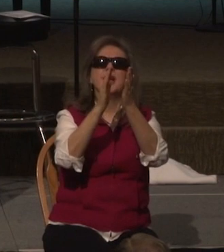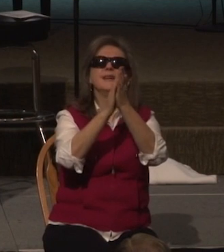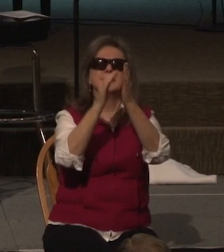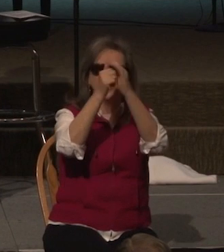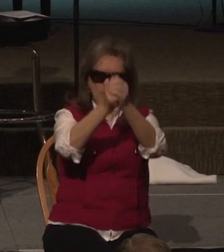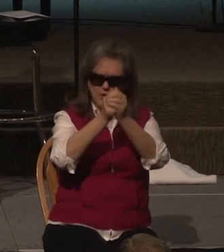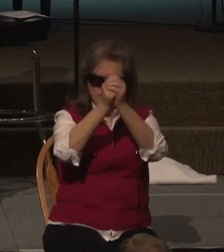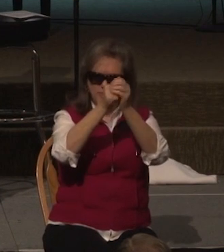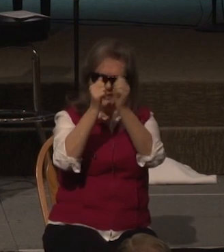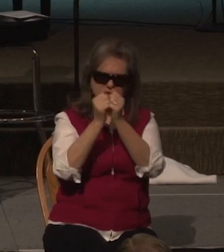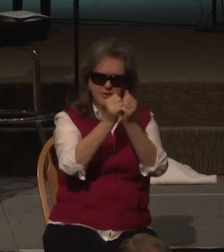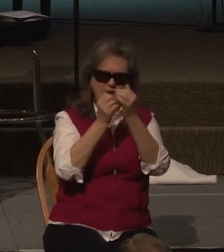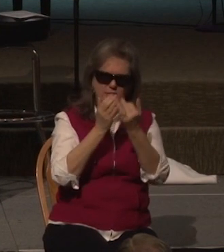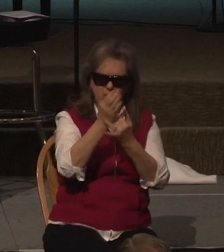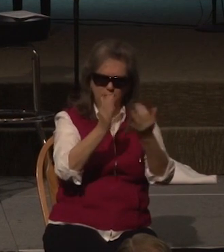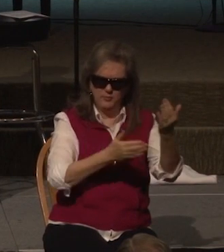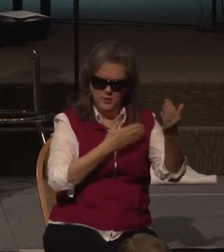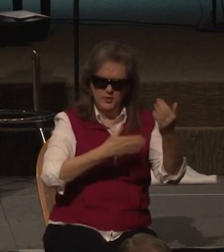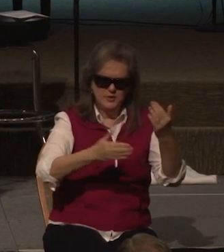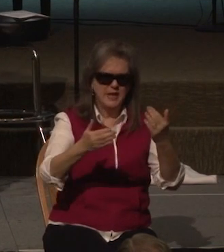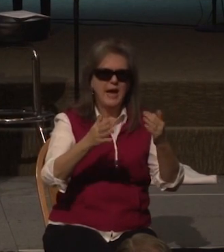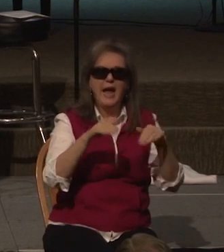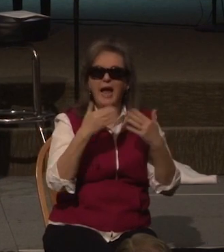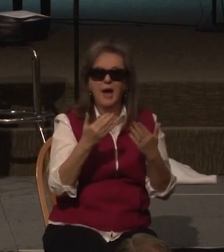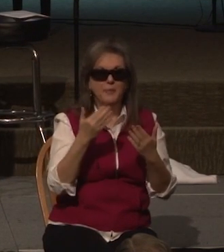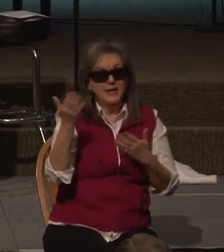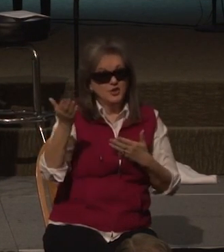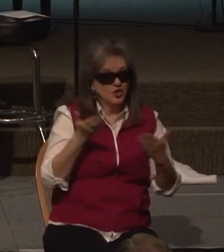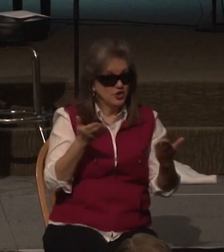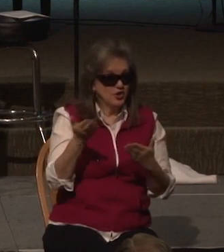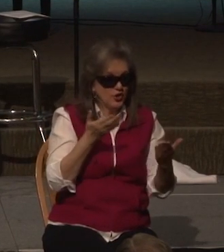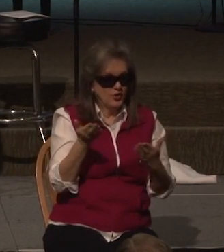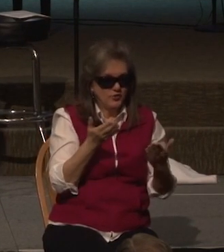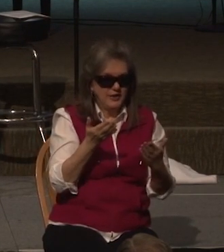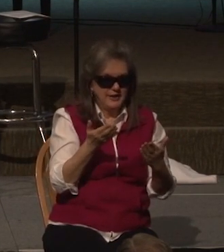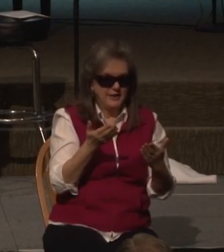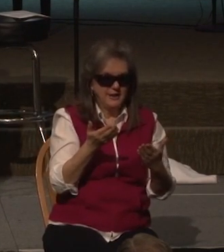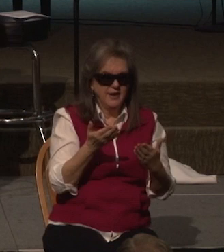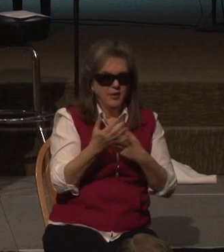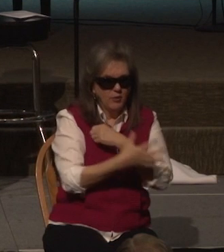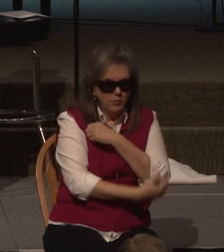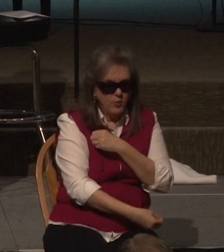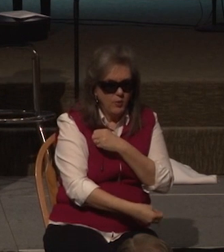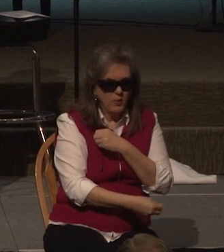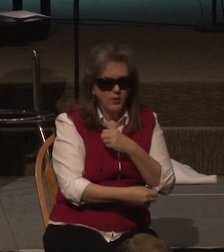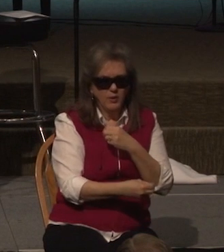worshiping God through music. How about serving the underprivileged?